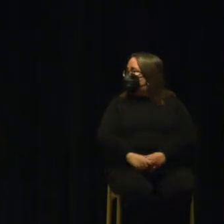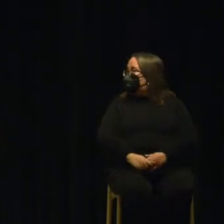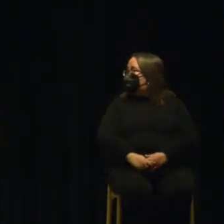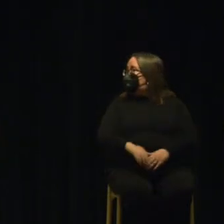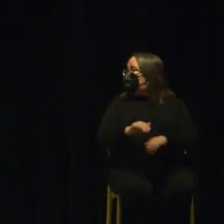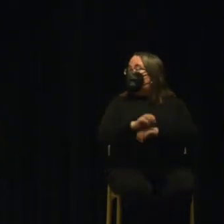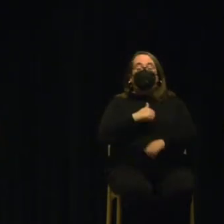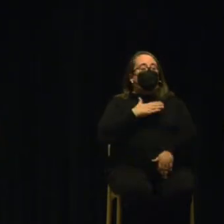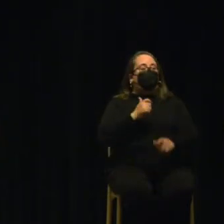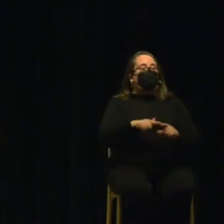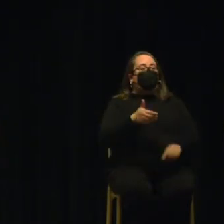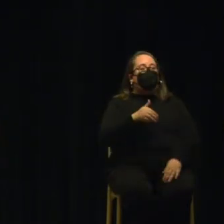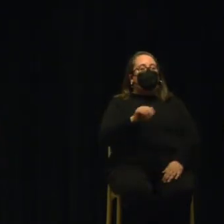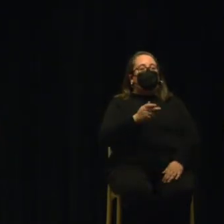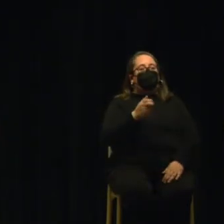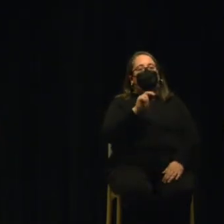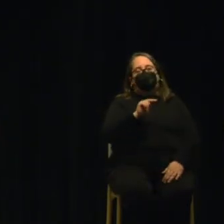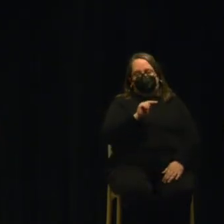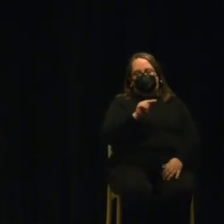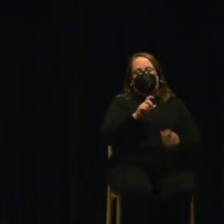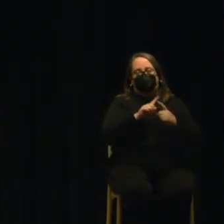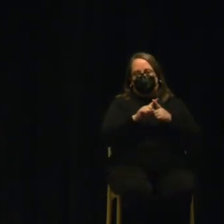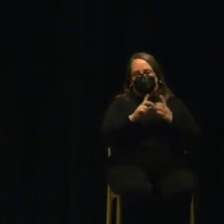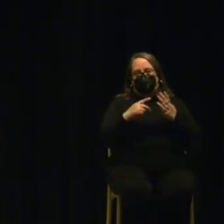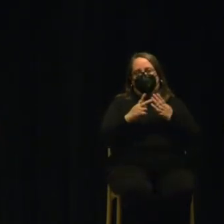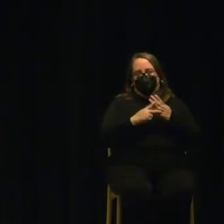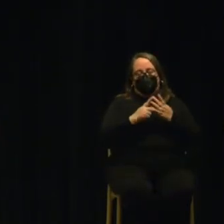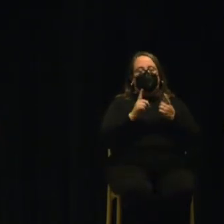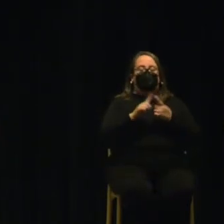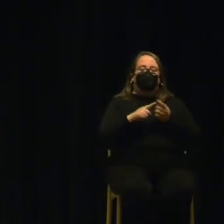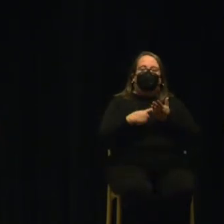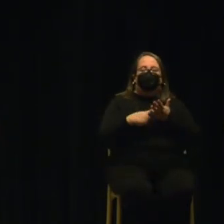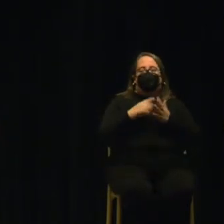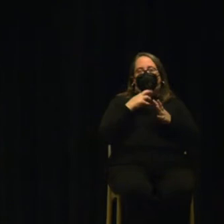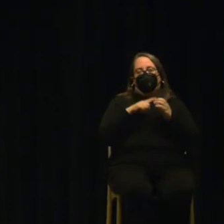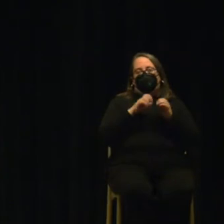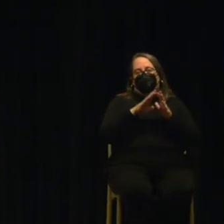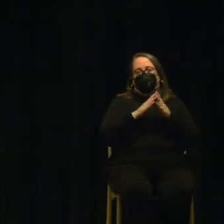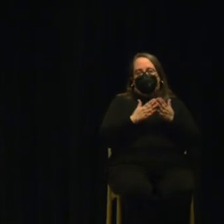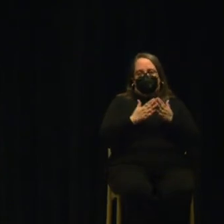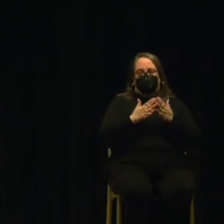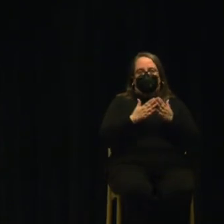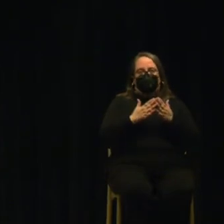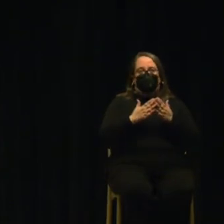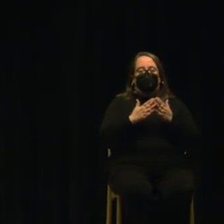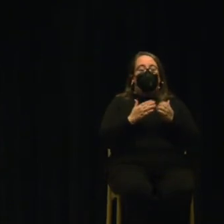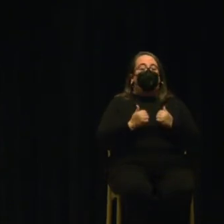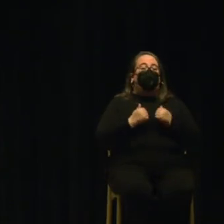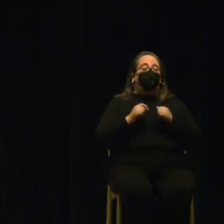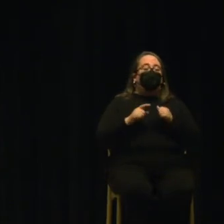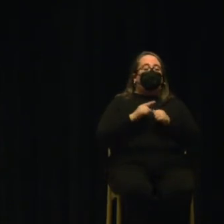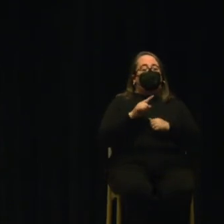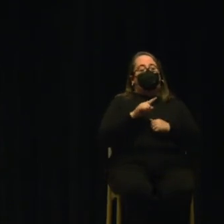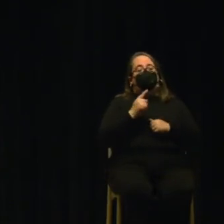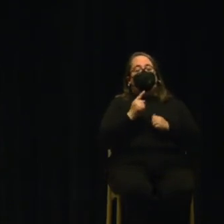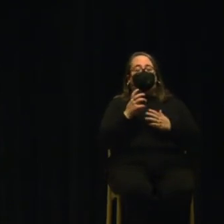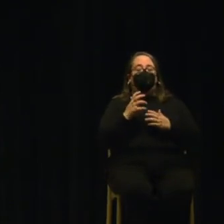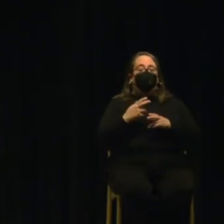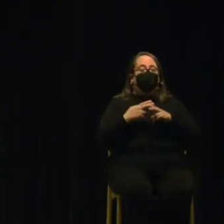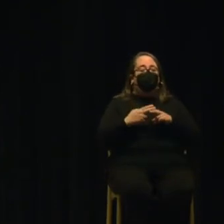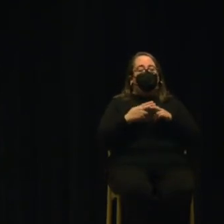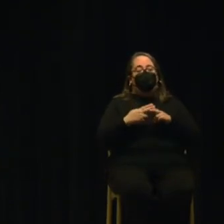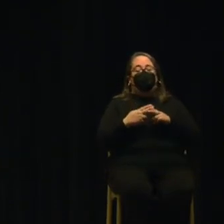Tonight, I'm happy to welcome Adrian Matejka to the Pratt Library to discuss his book on the life of the first Black heavyweight boxing champion, Jack